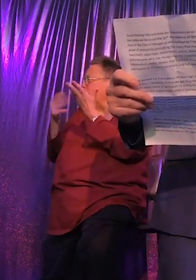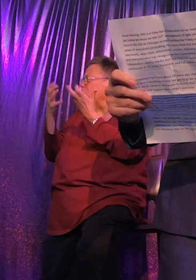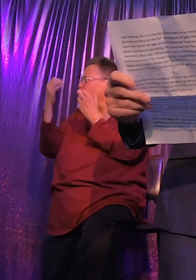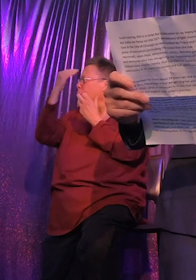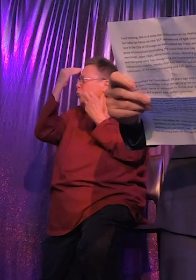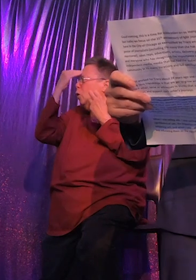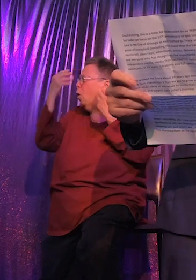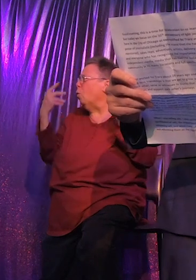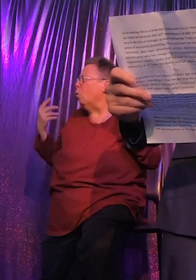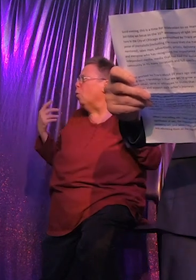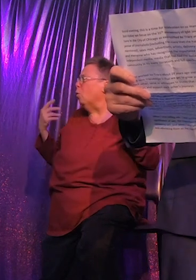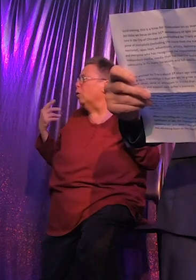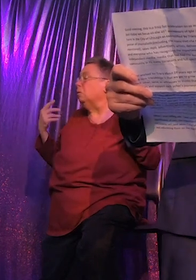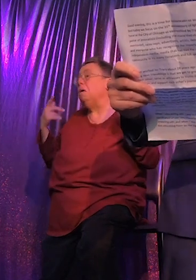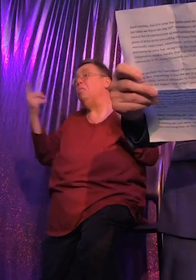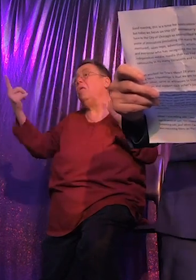know?